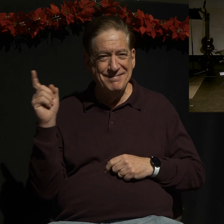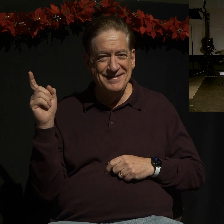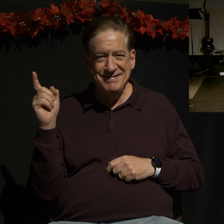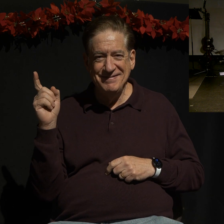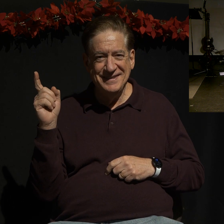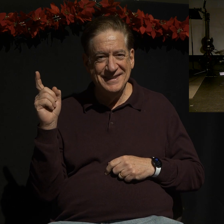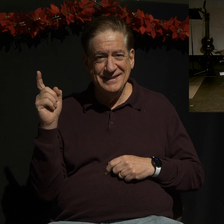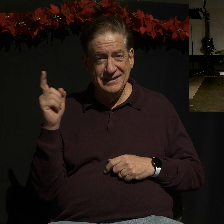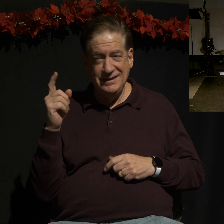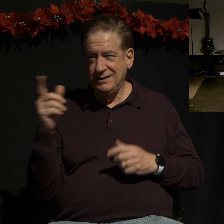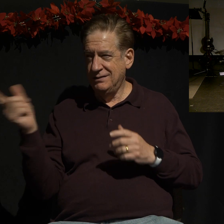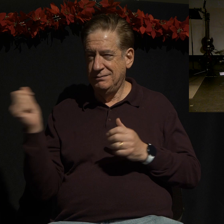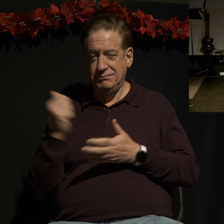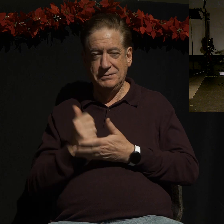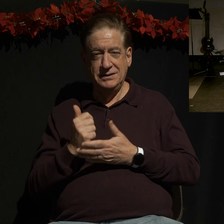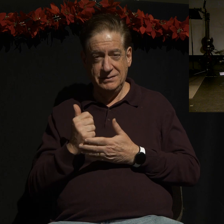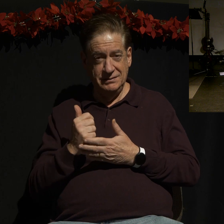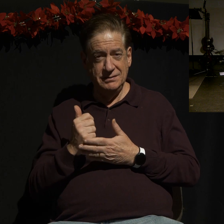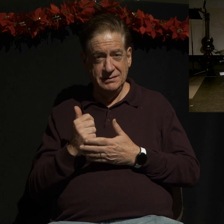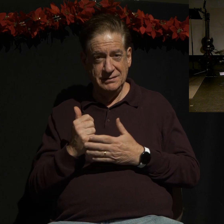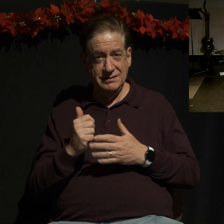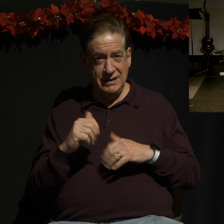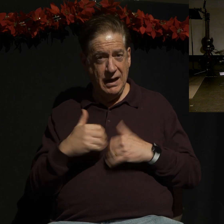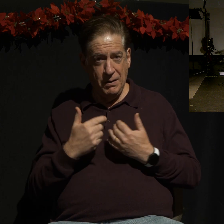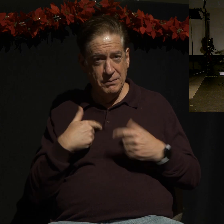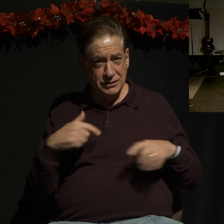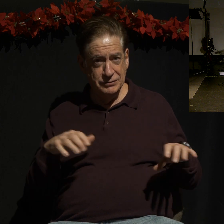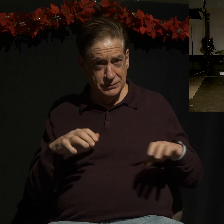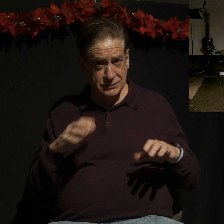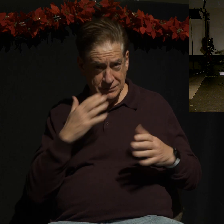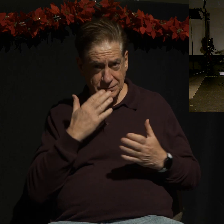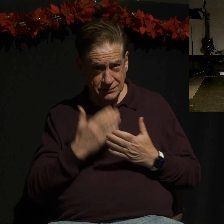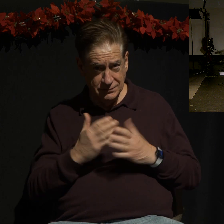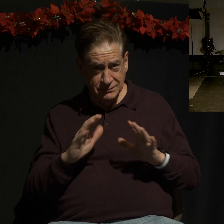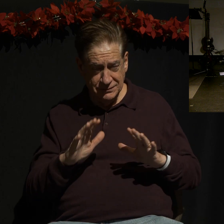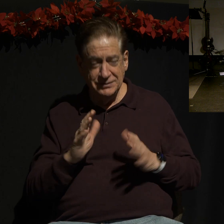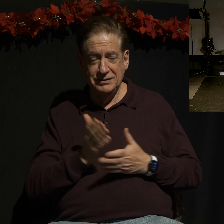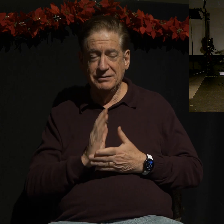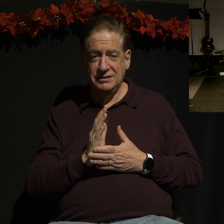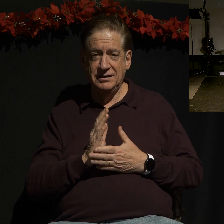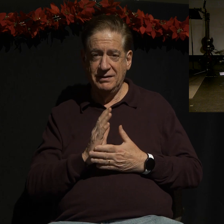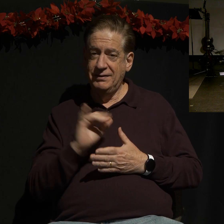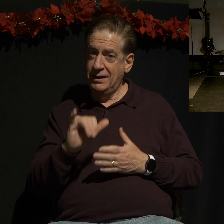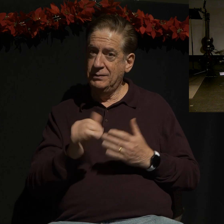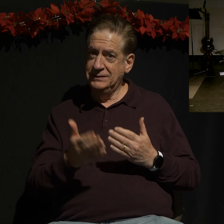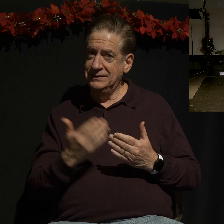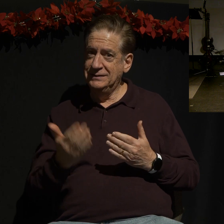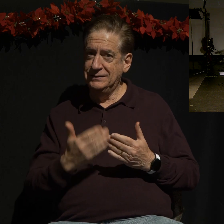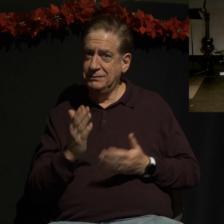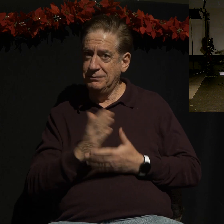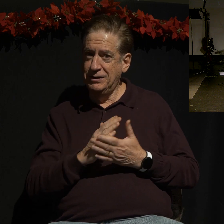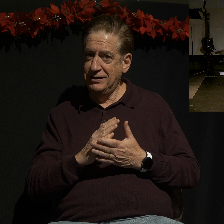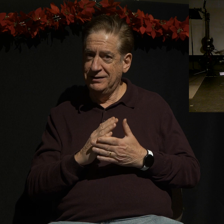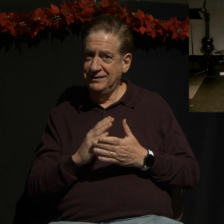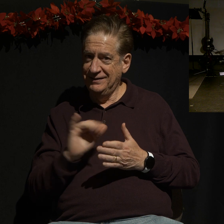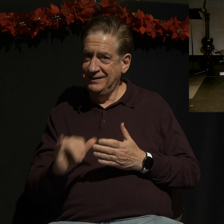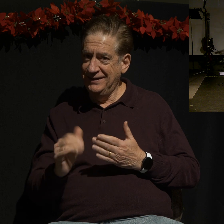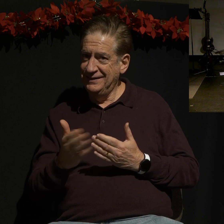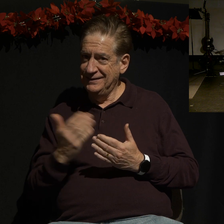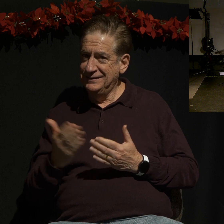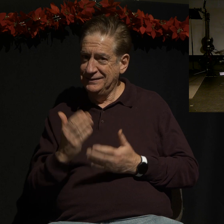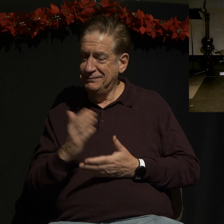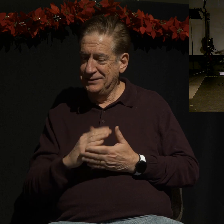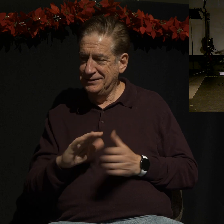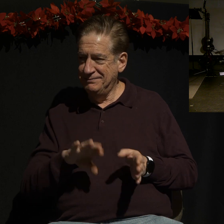Right? How are we doing? Good? All right, because that was the easy part. That was the easy part.